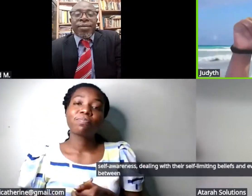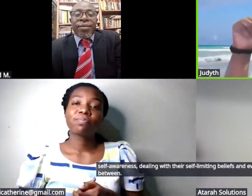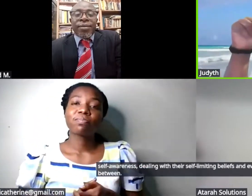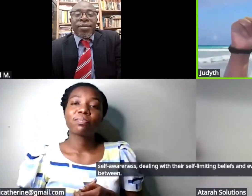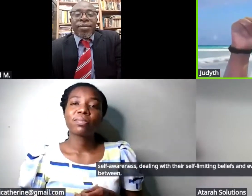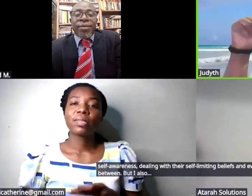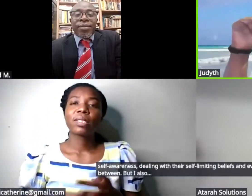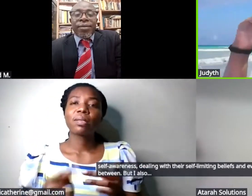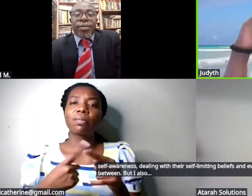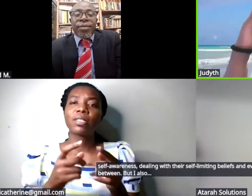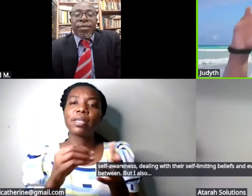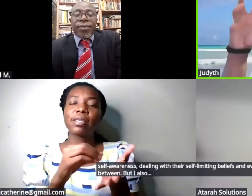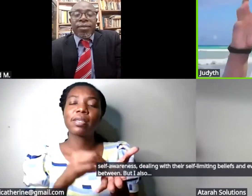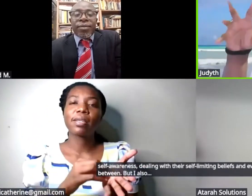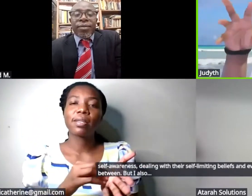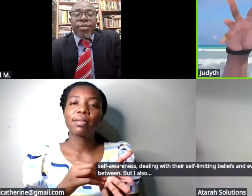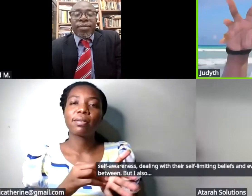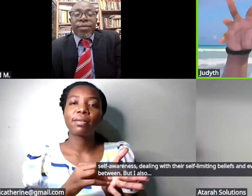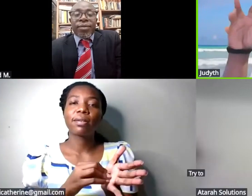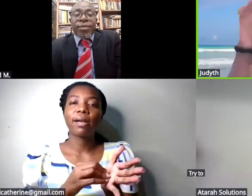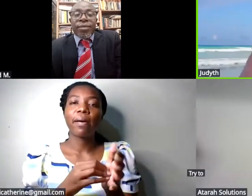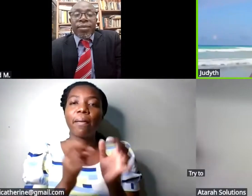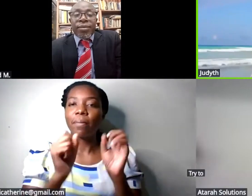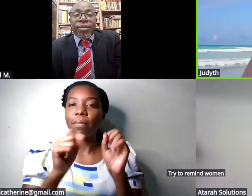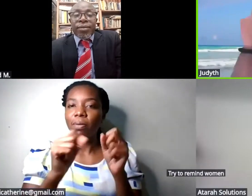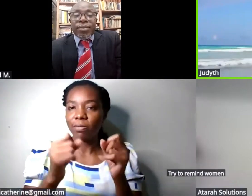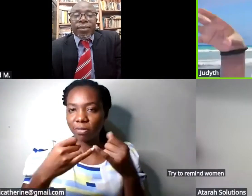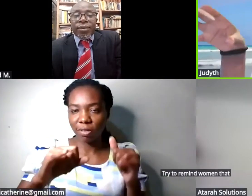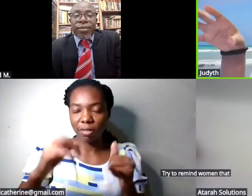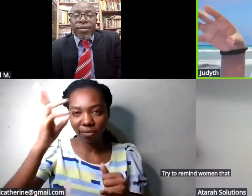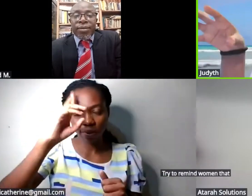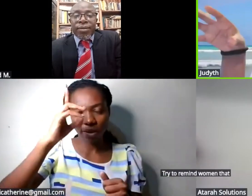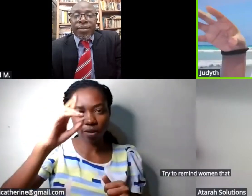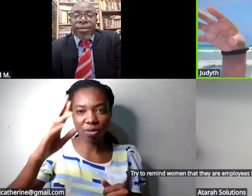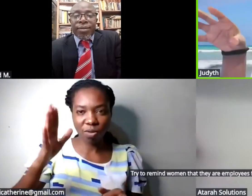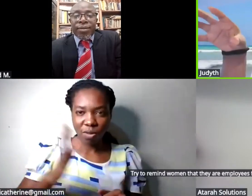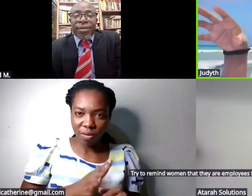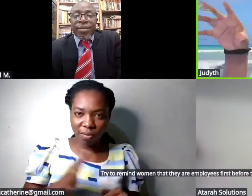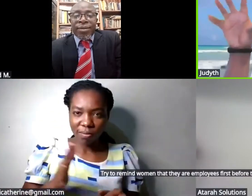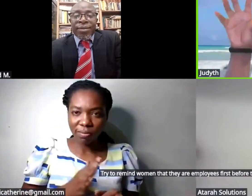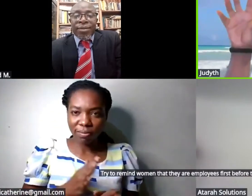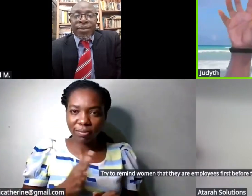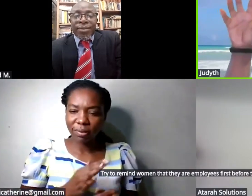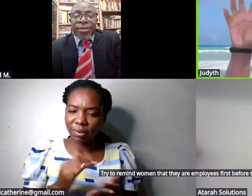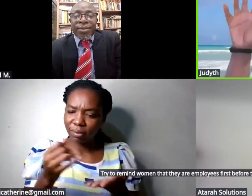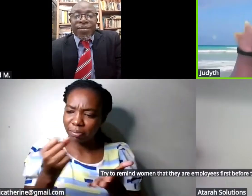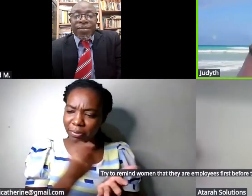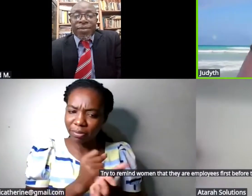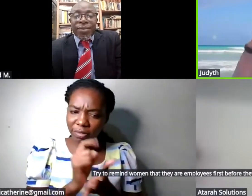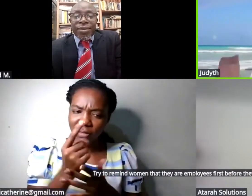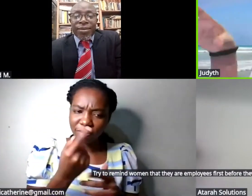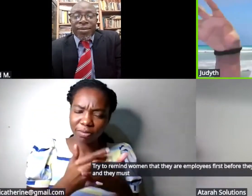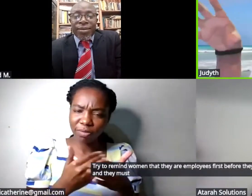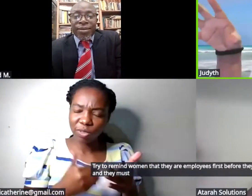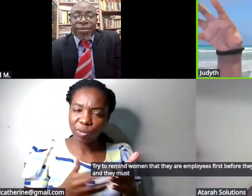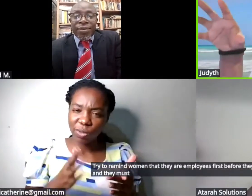also try to remind women that they are employees first before they are women. Yeah. And they must do their part in order to show up in